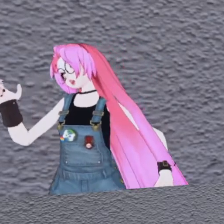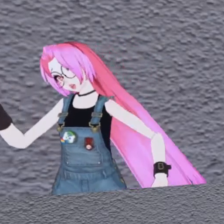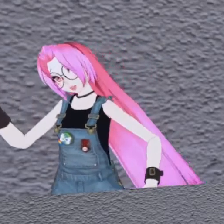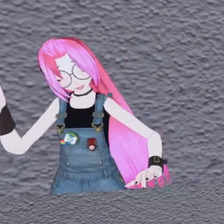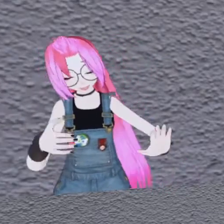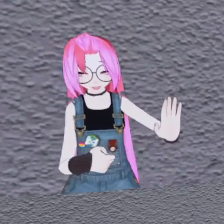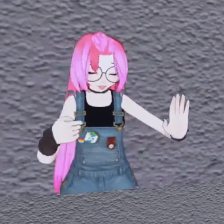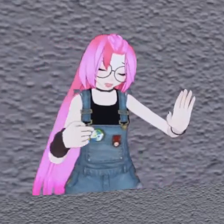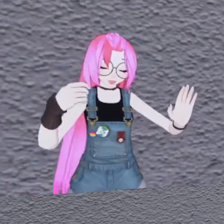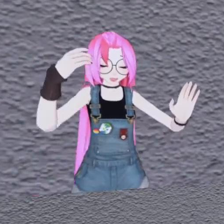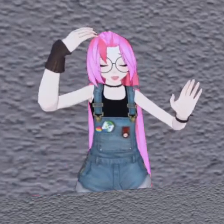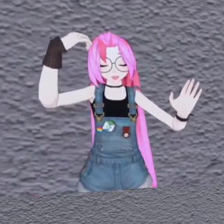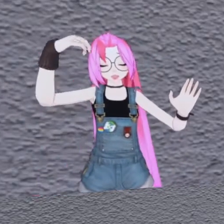Oh, sorry, brain fart.